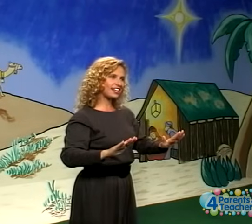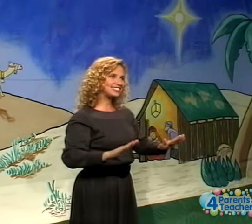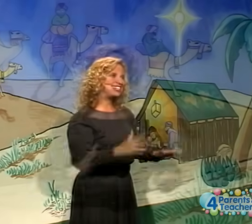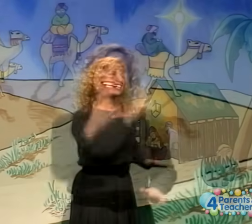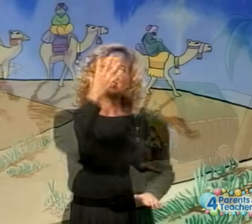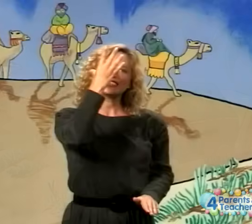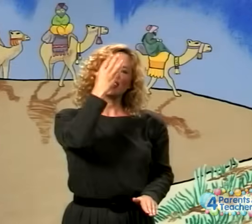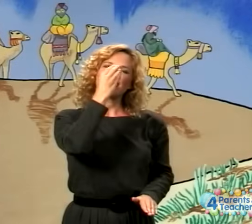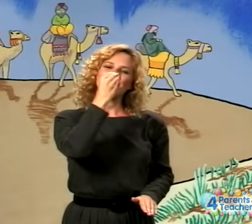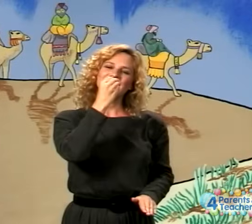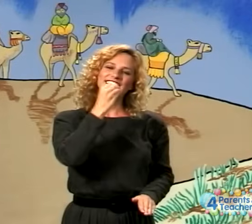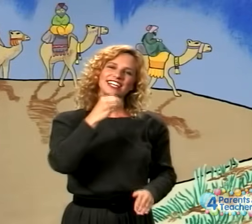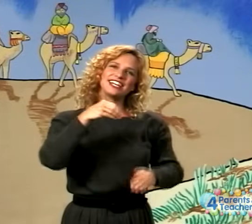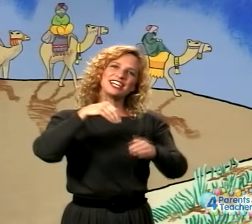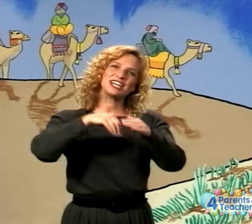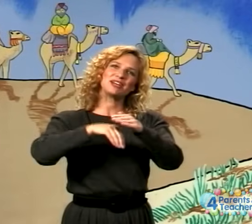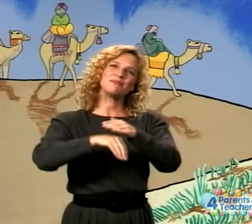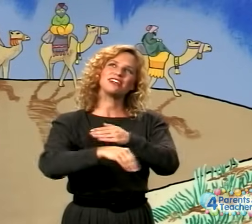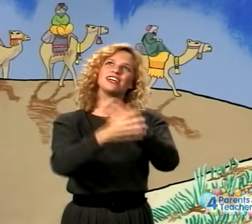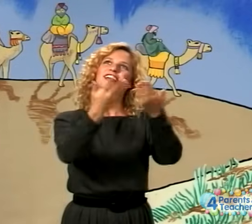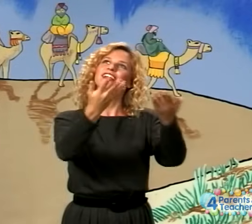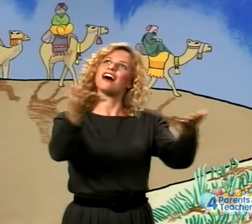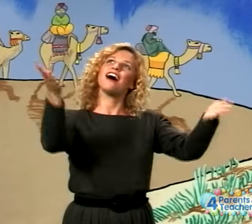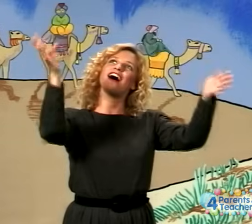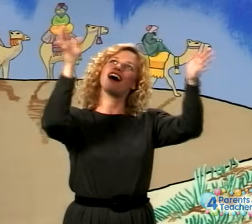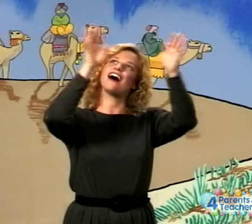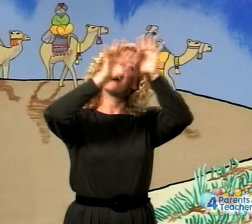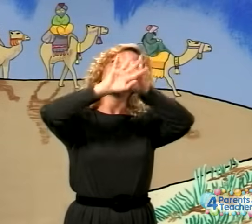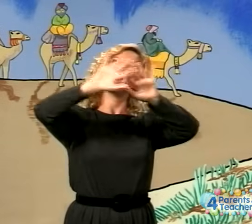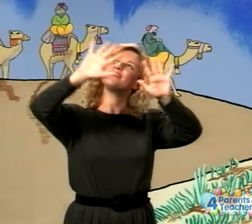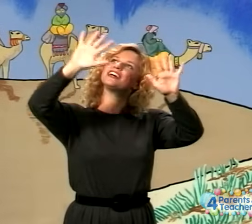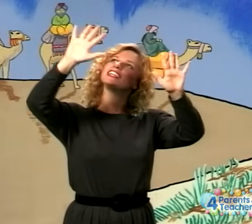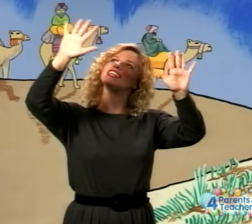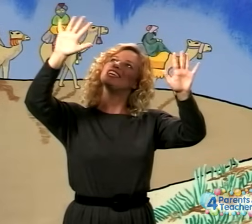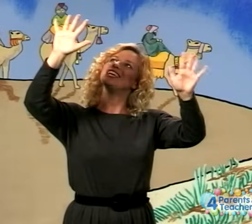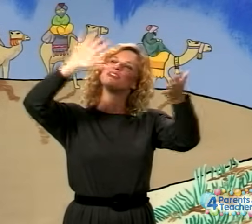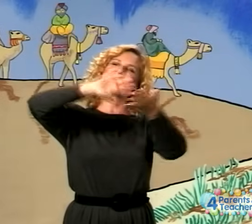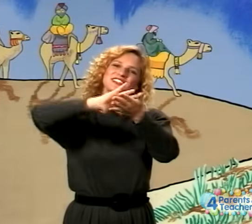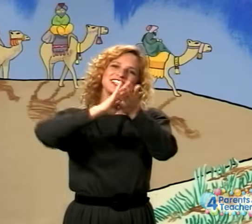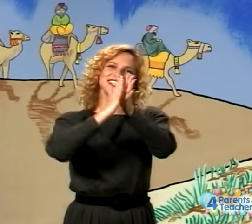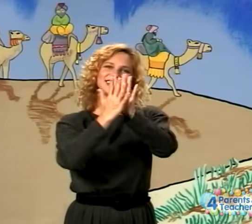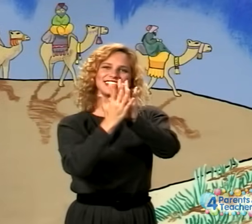Sleep in heavenly peace